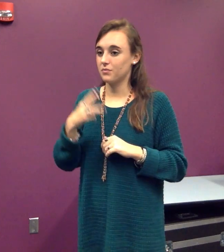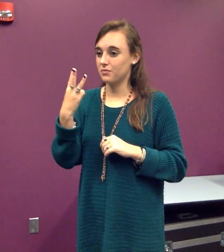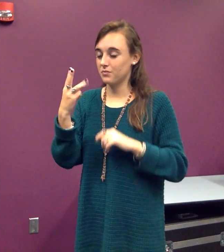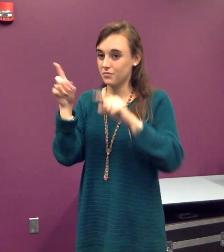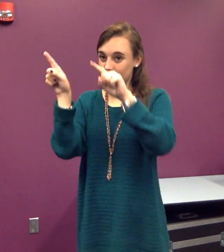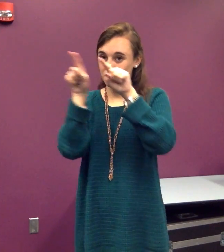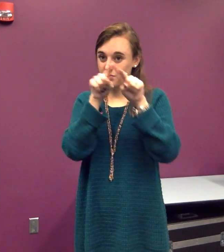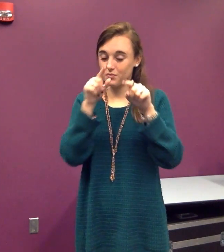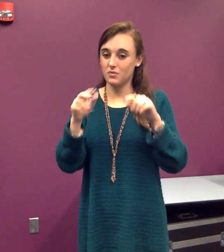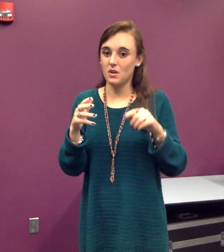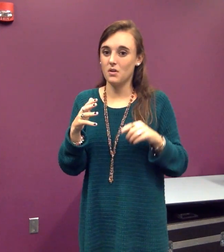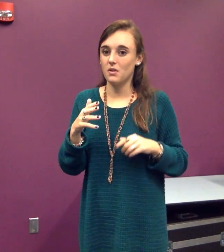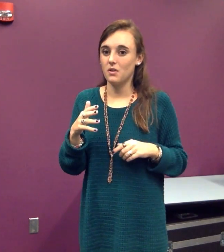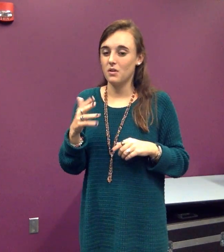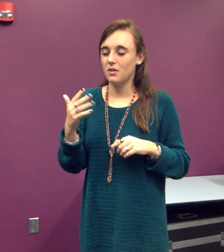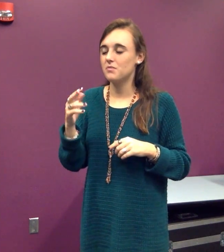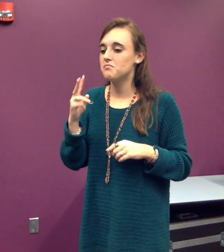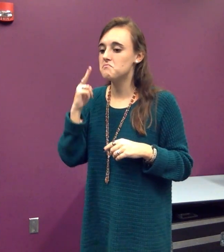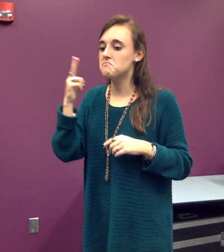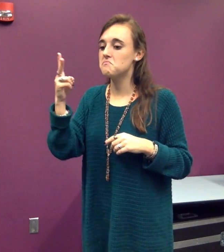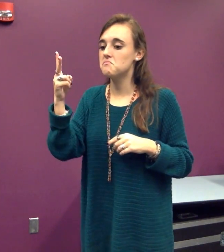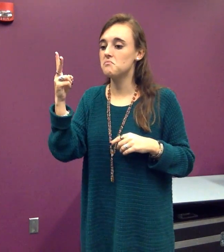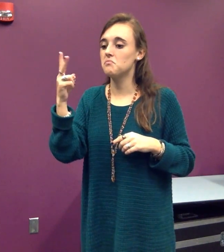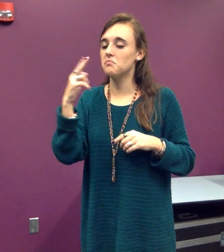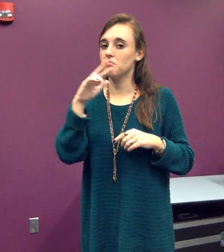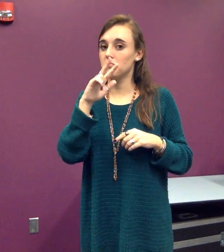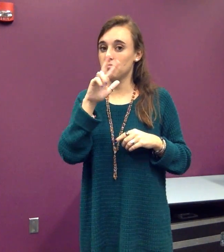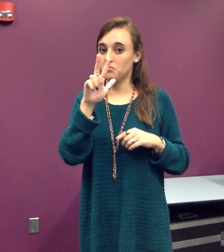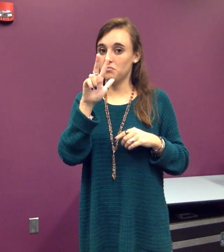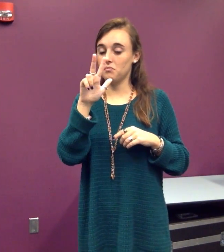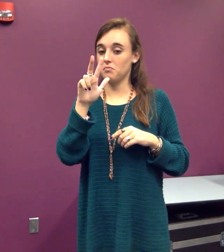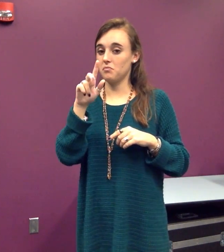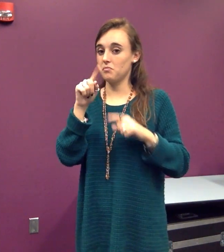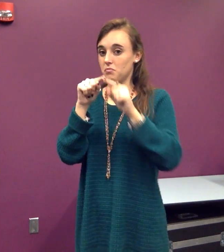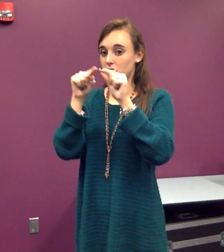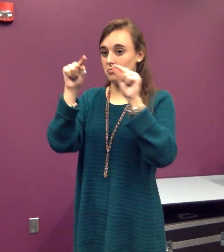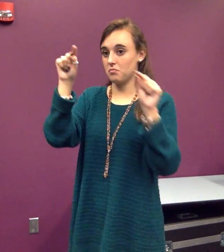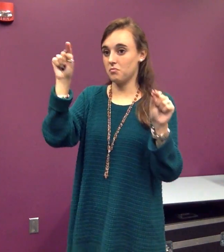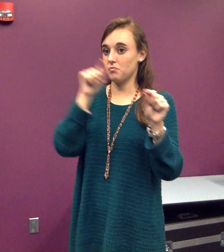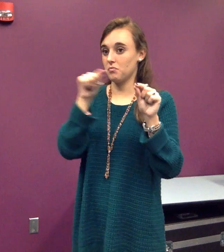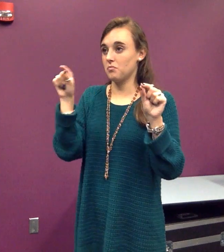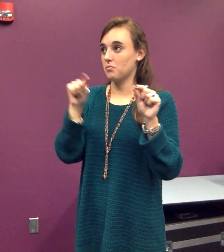corner we can't see because we're not making transparent boxes.